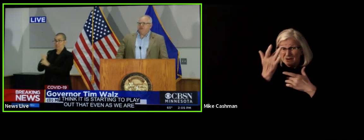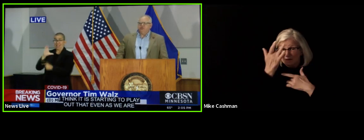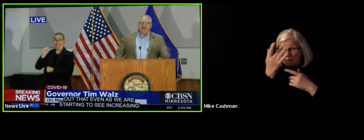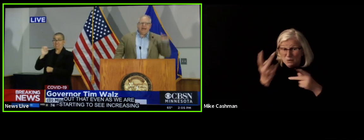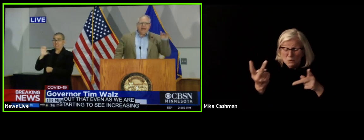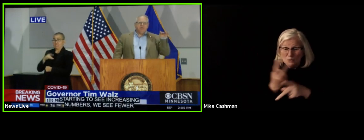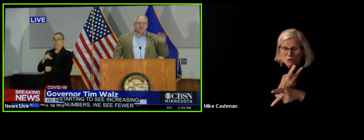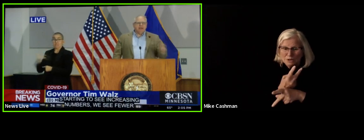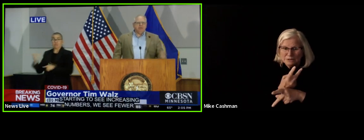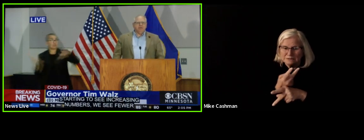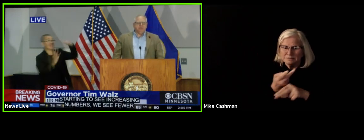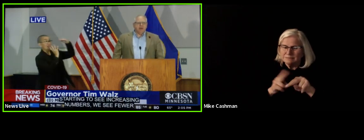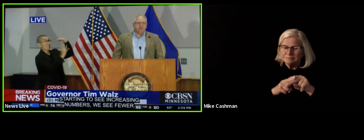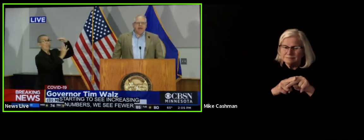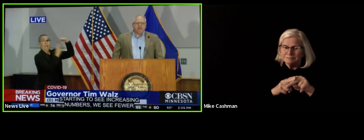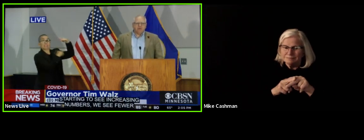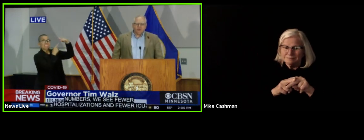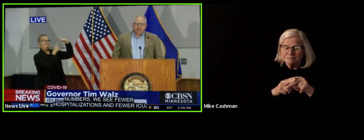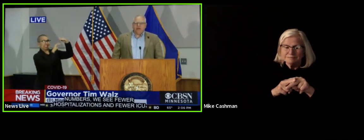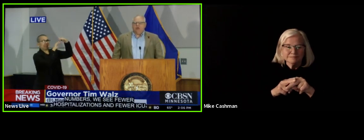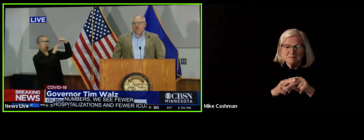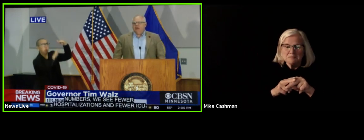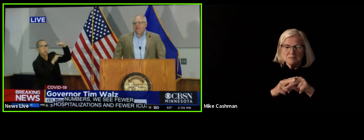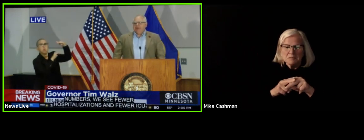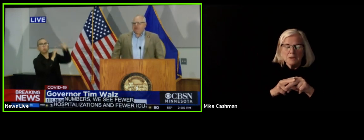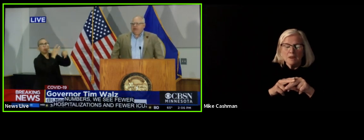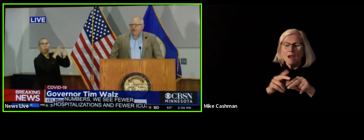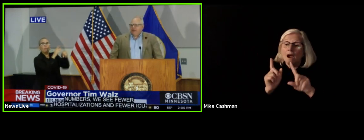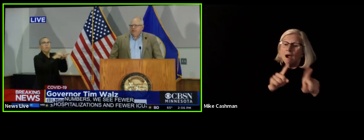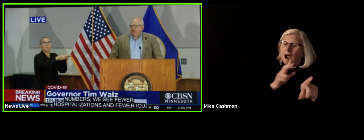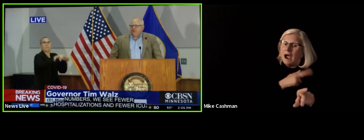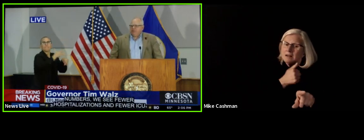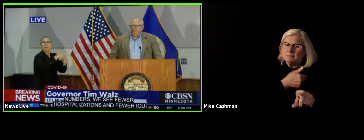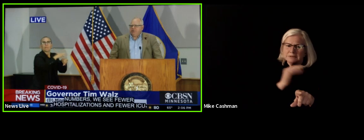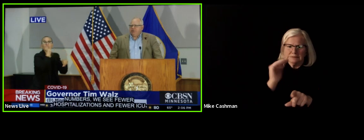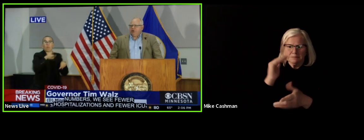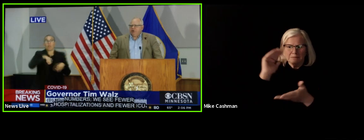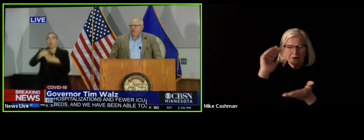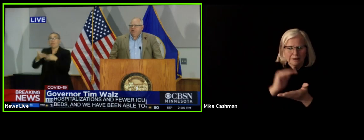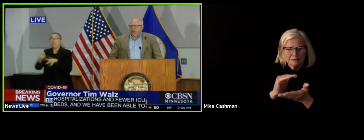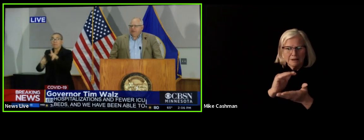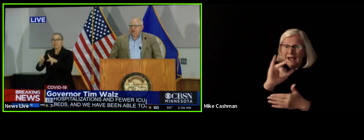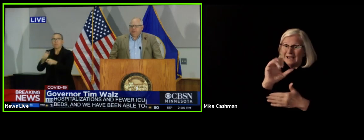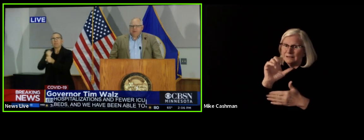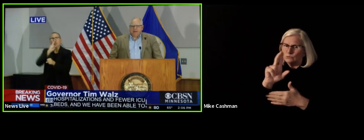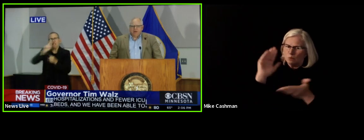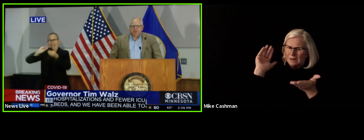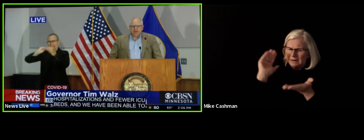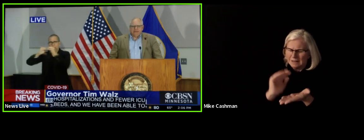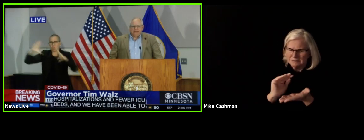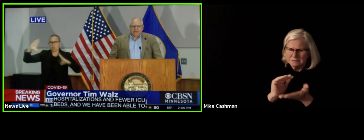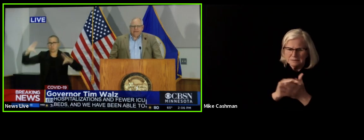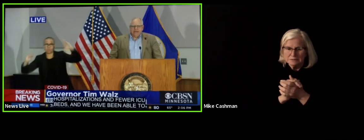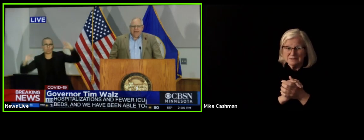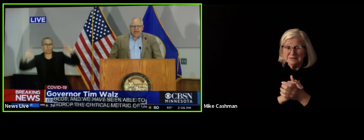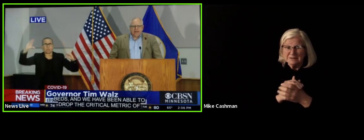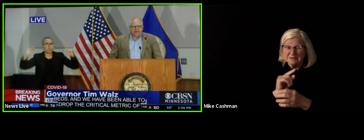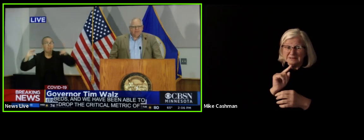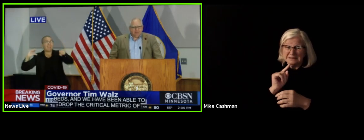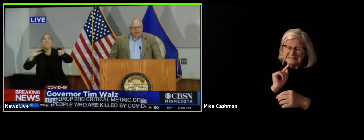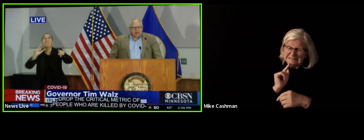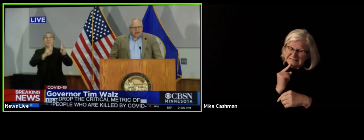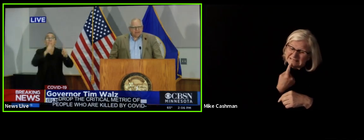ICUs, and we've been able to drop that critical metric number of people who are killed by COVID-19.